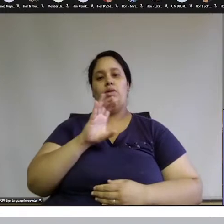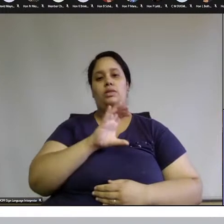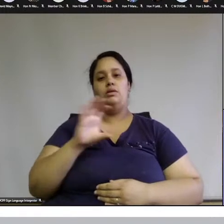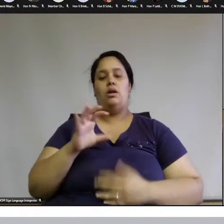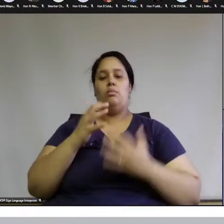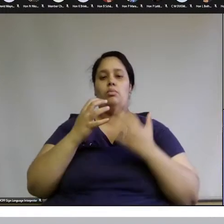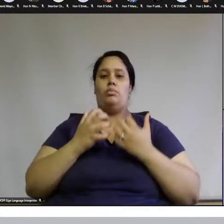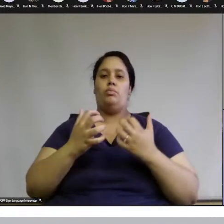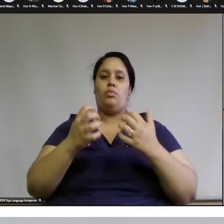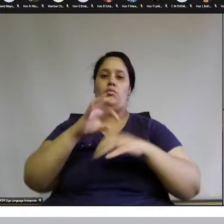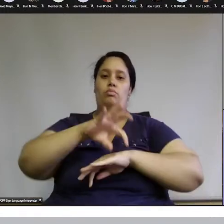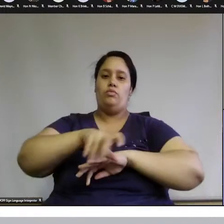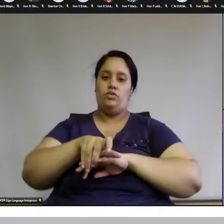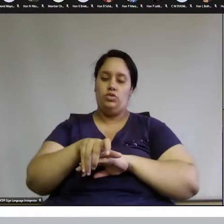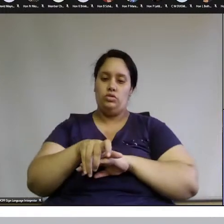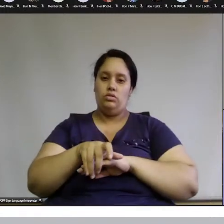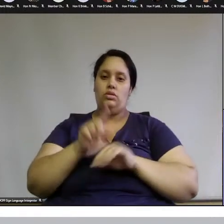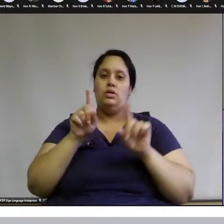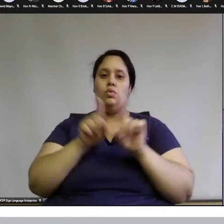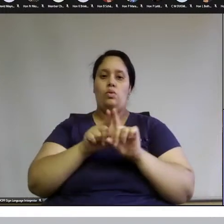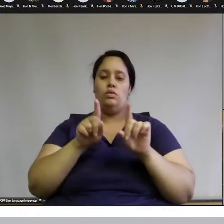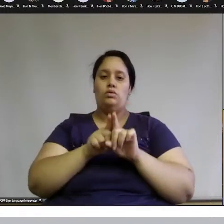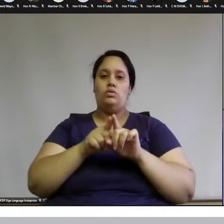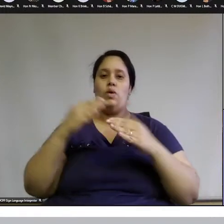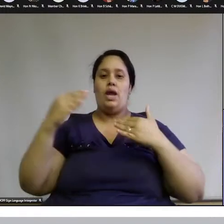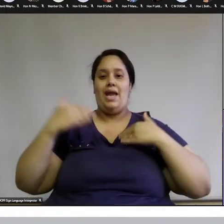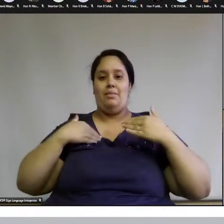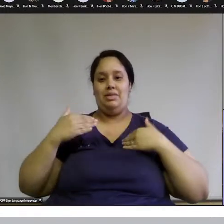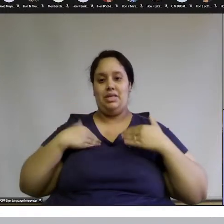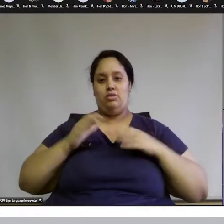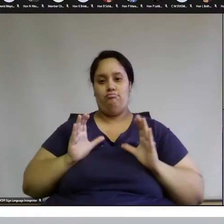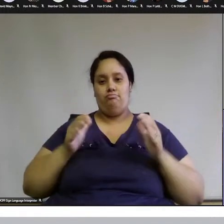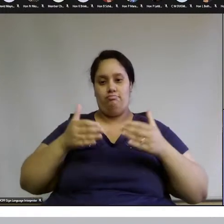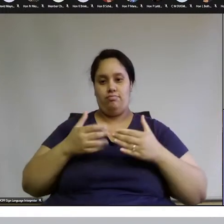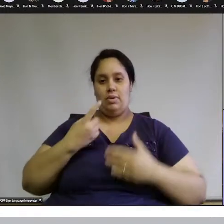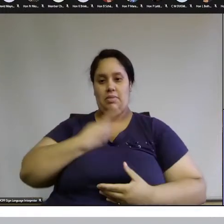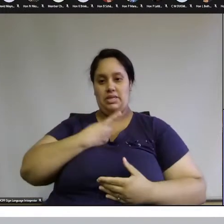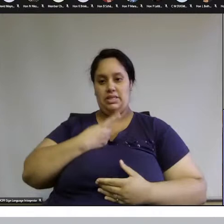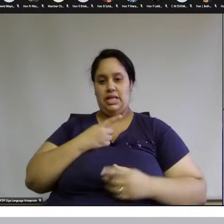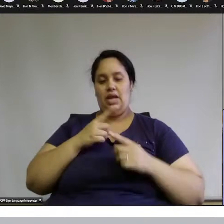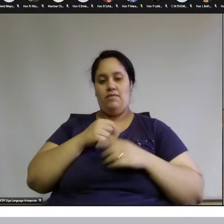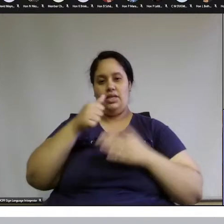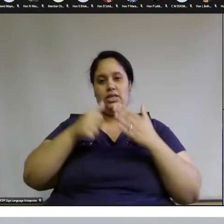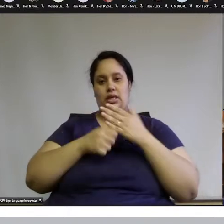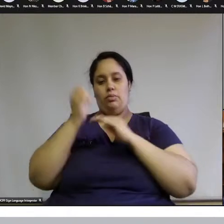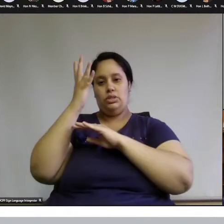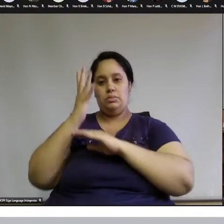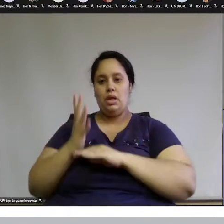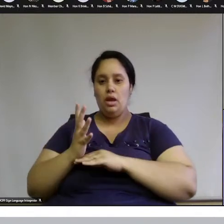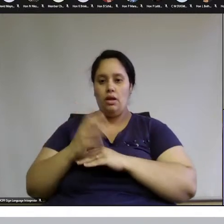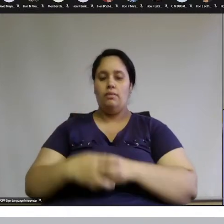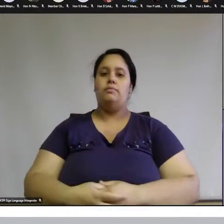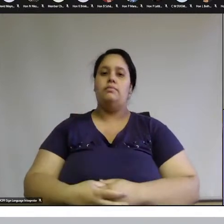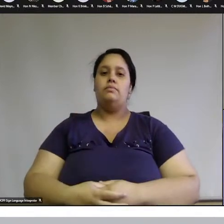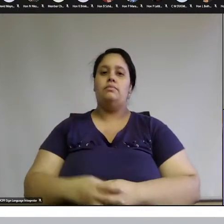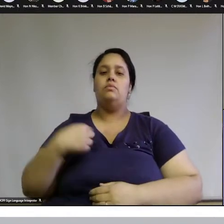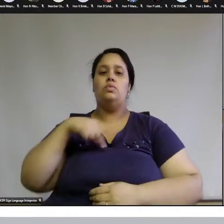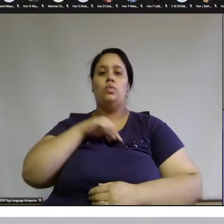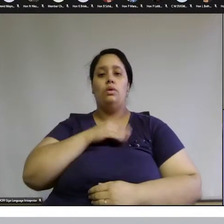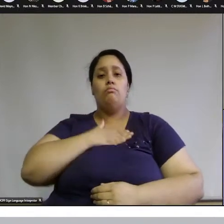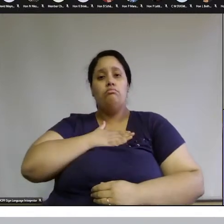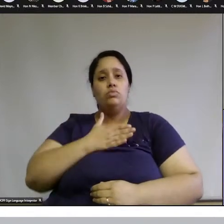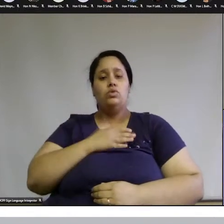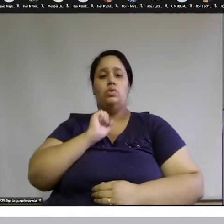Cape Provincial Parliament and of course the administration, myself and the Deputy Speaker, we appreciate